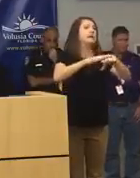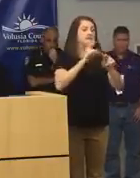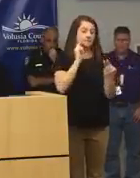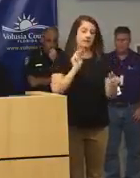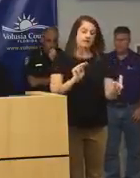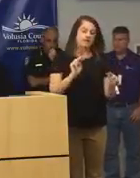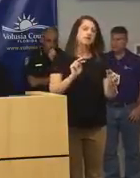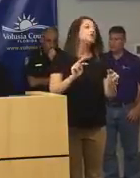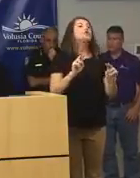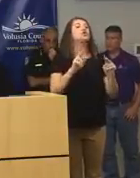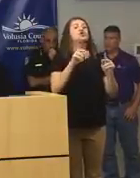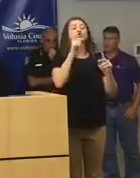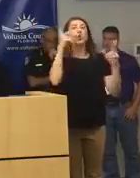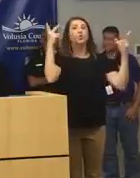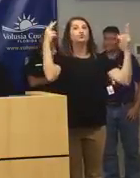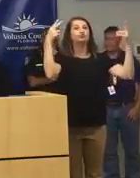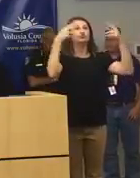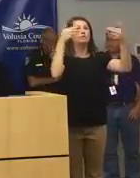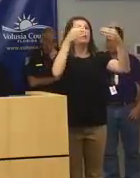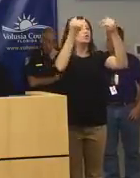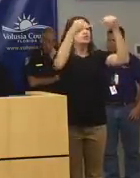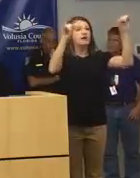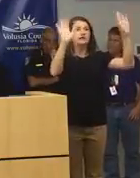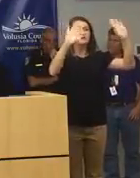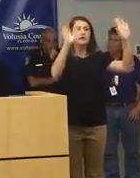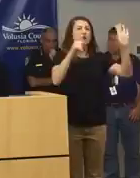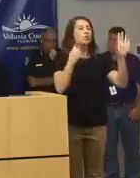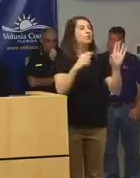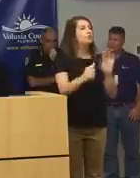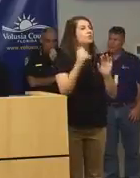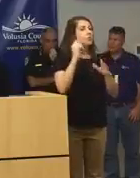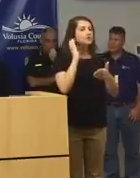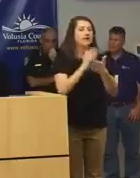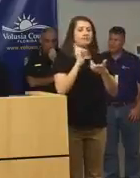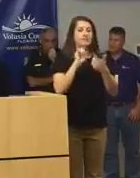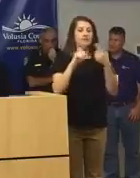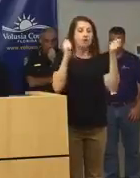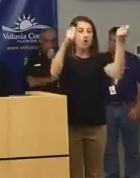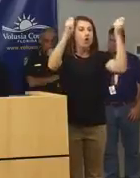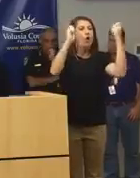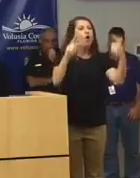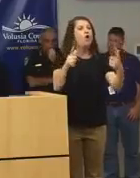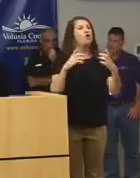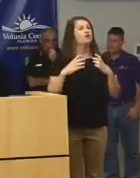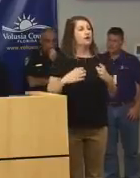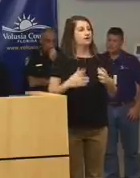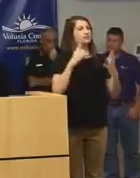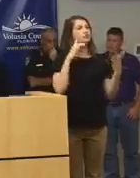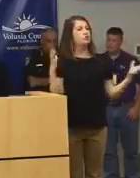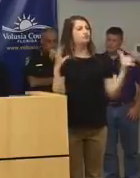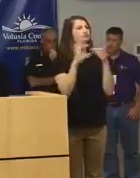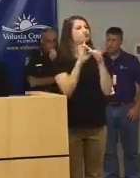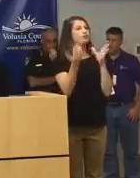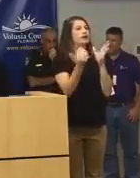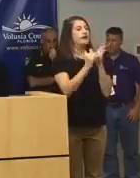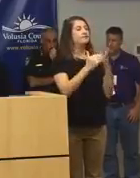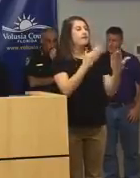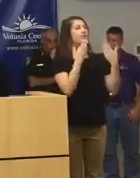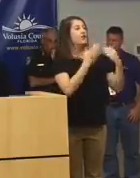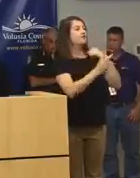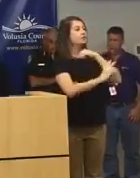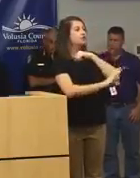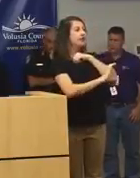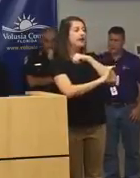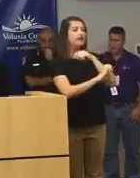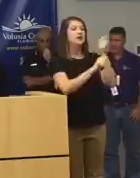And no trimming should be done around a power line. We will not stop until all our customers are restored. I want to thank Volusia